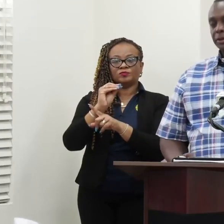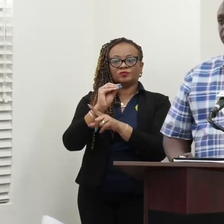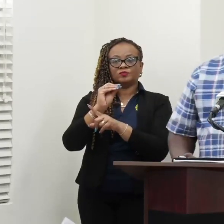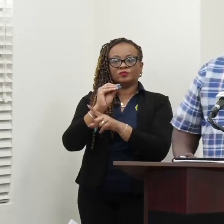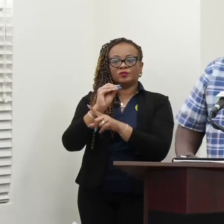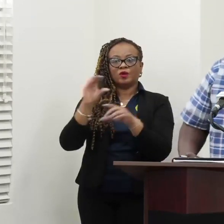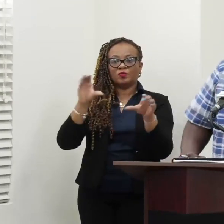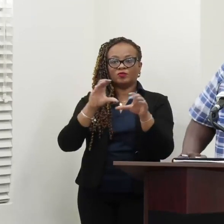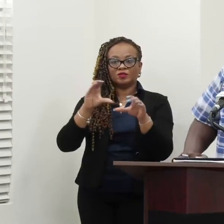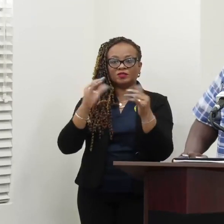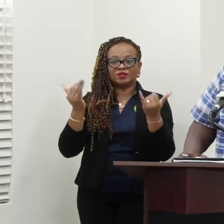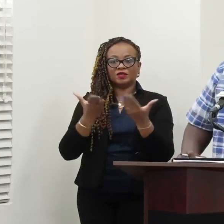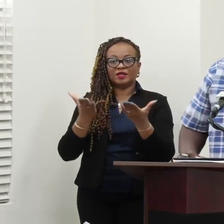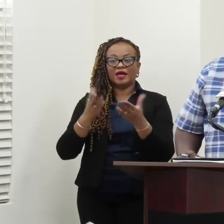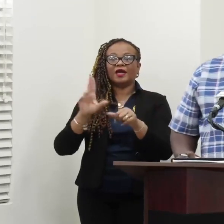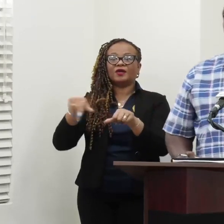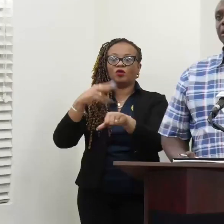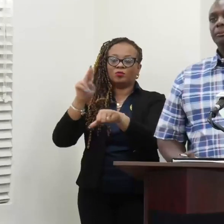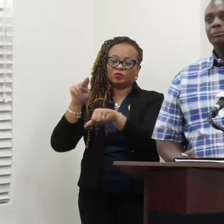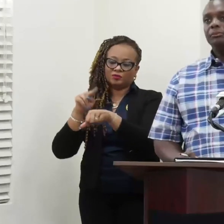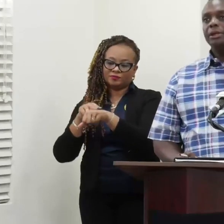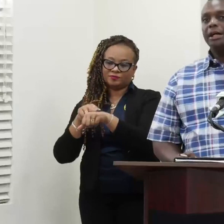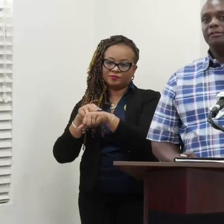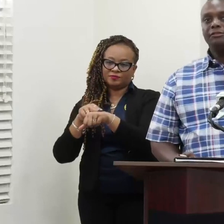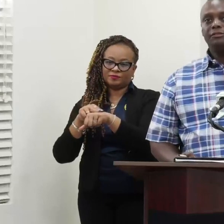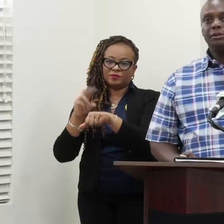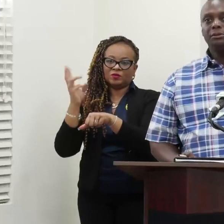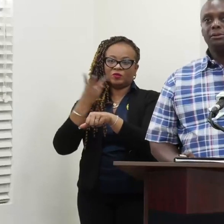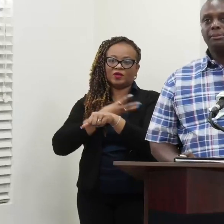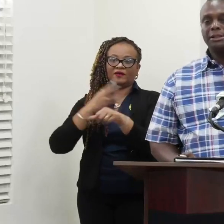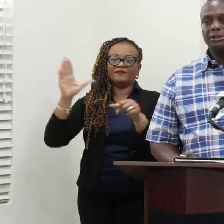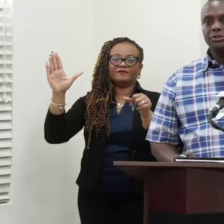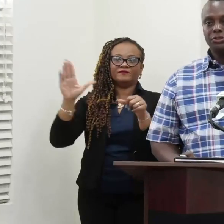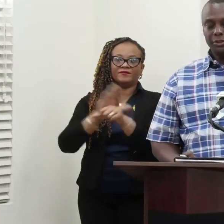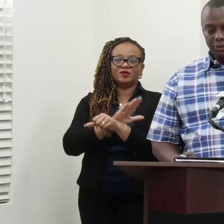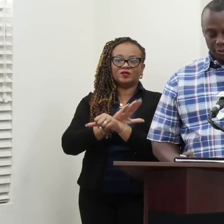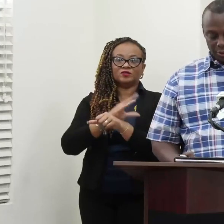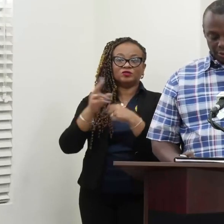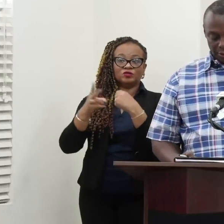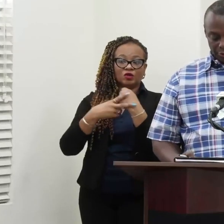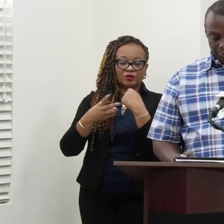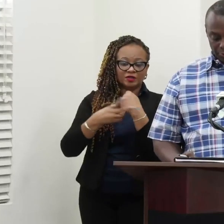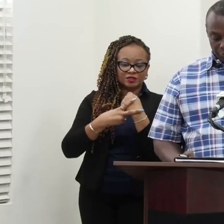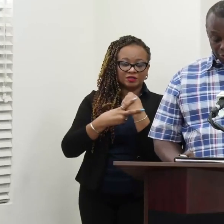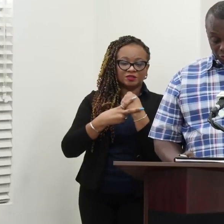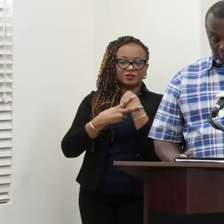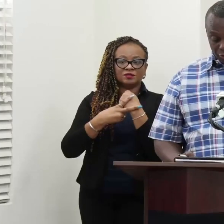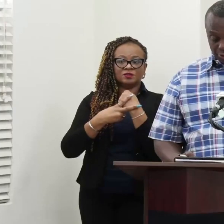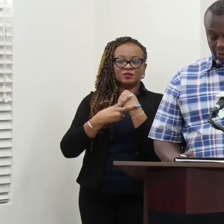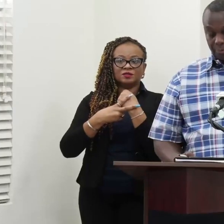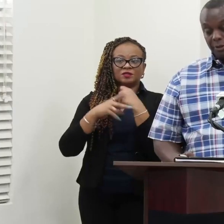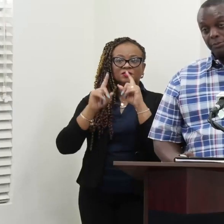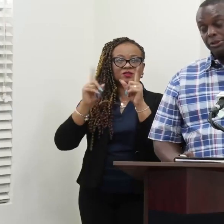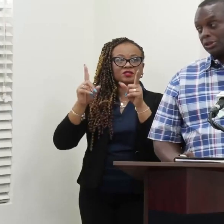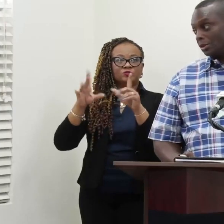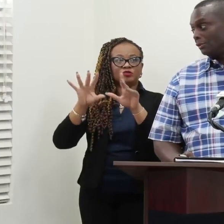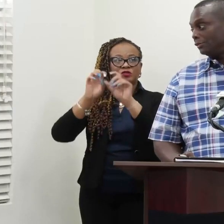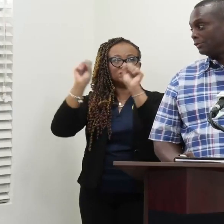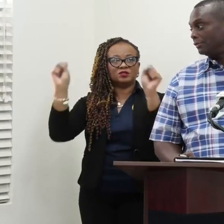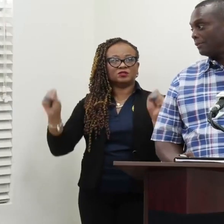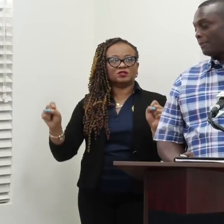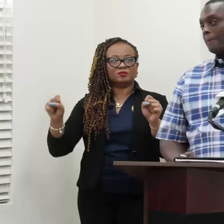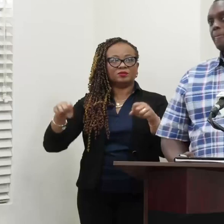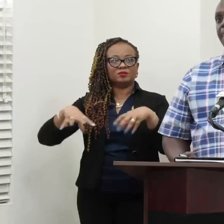our operations there are normal. We have full capacity storage. Our distribution system.